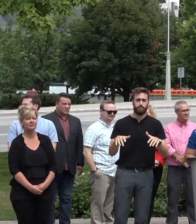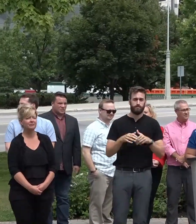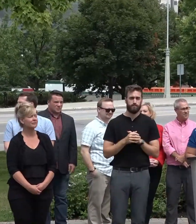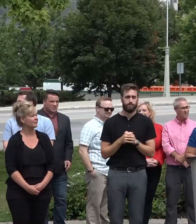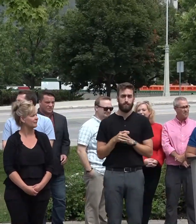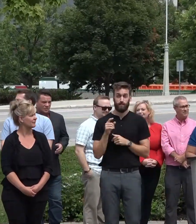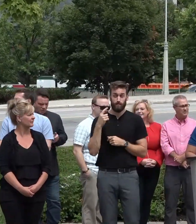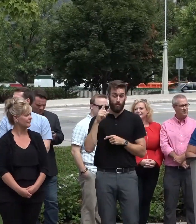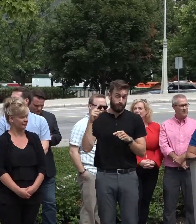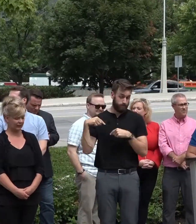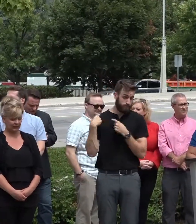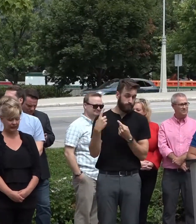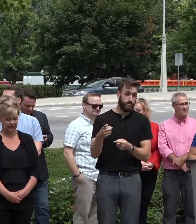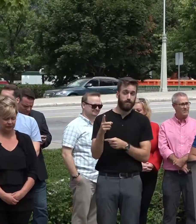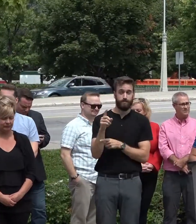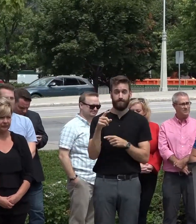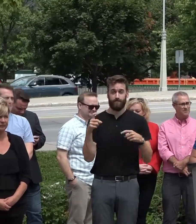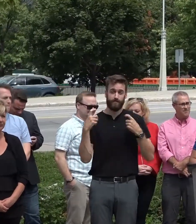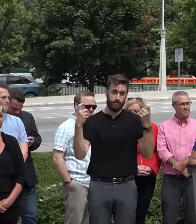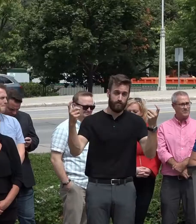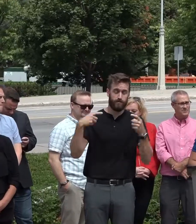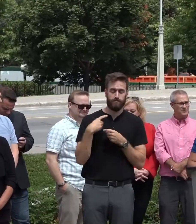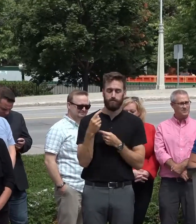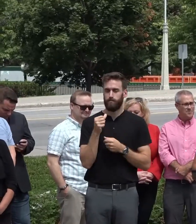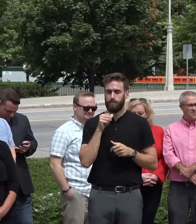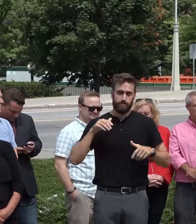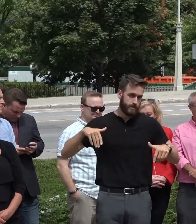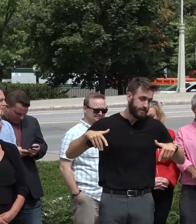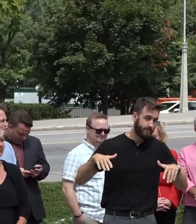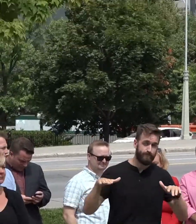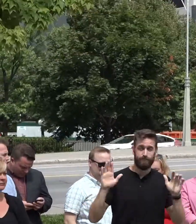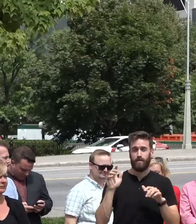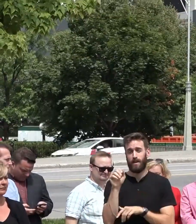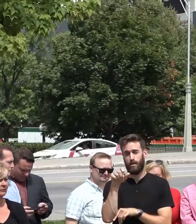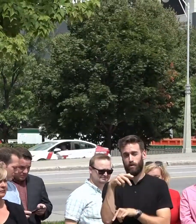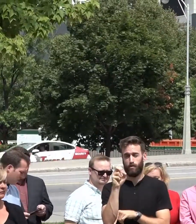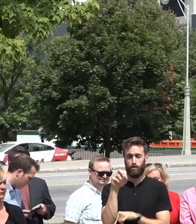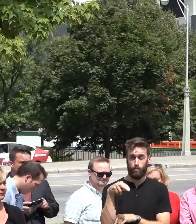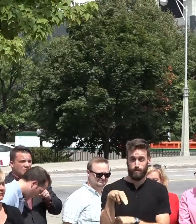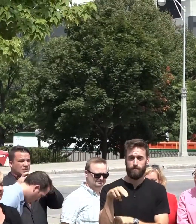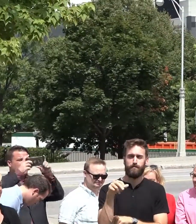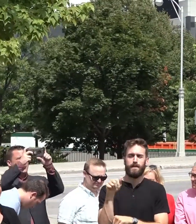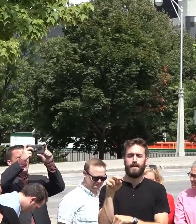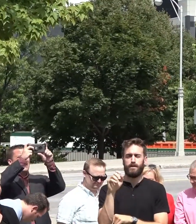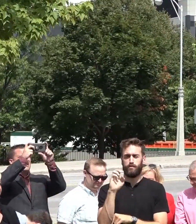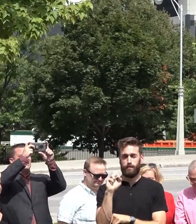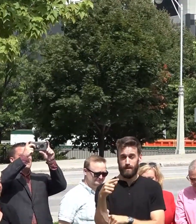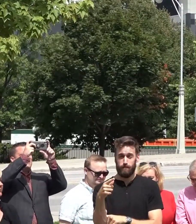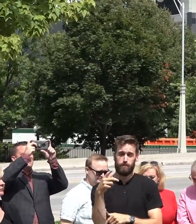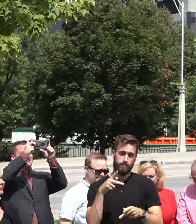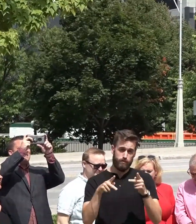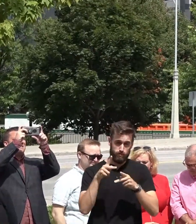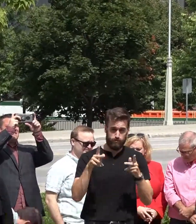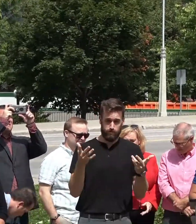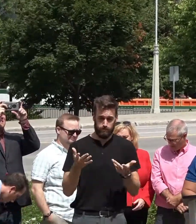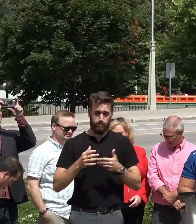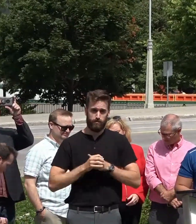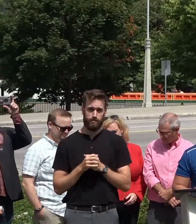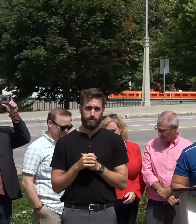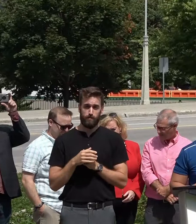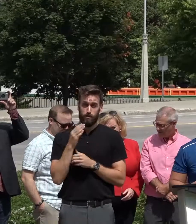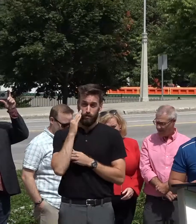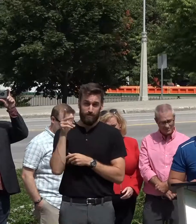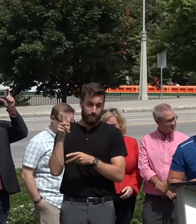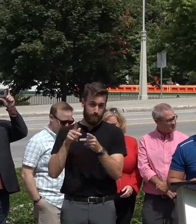the festival is the traditional and unceded territory of the Algonquin Anishinaabe people. You should know that Two-Spirit people